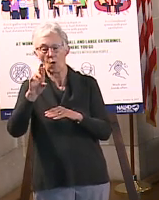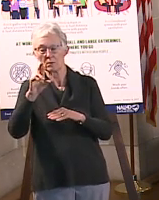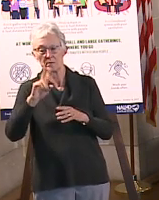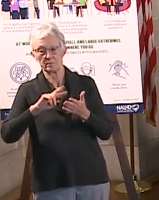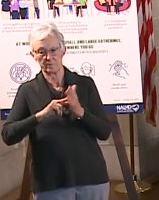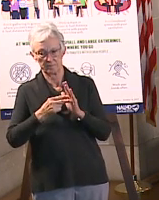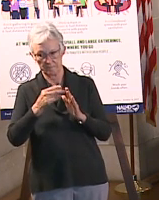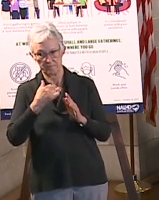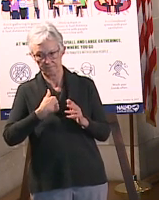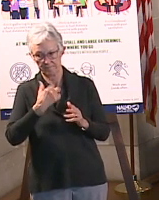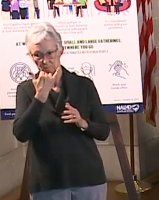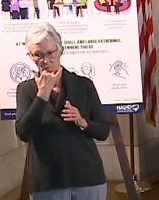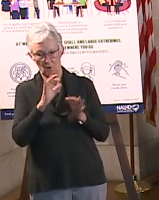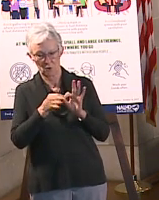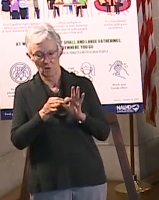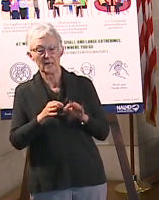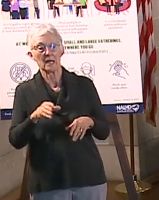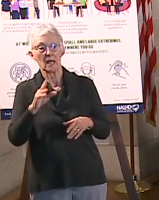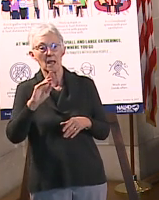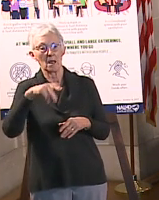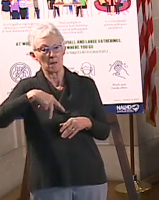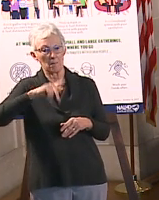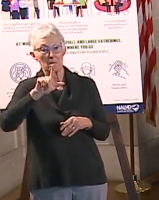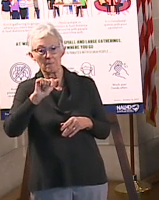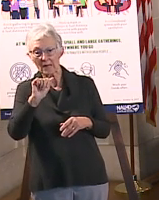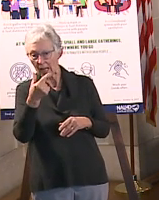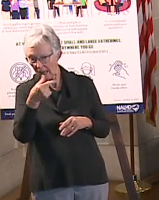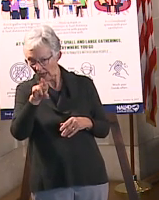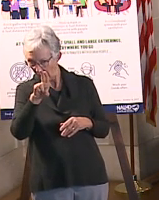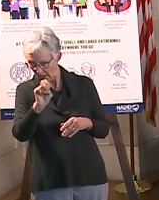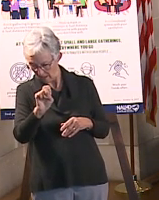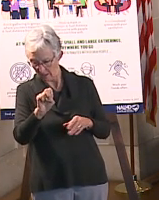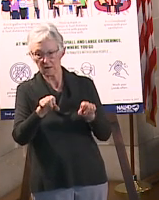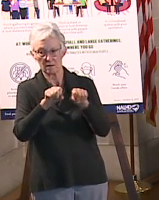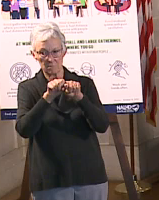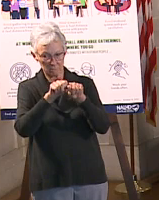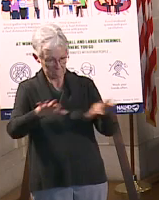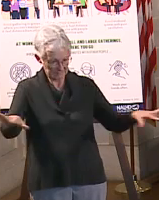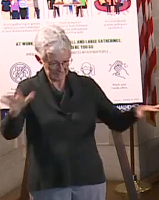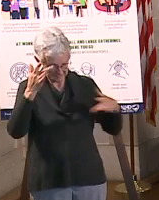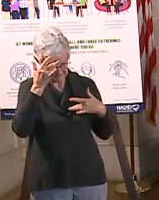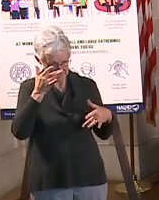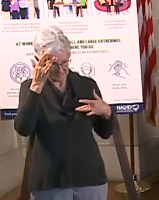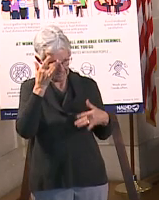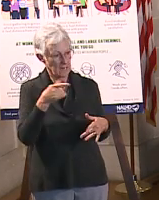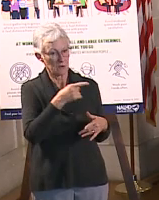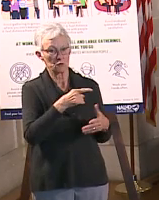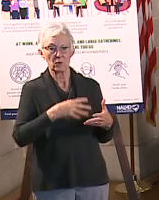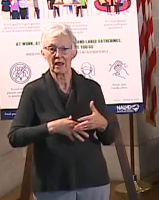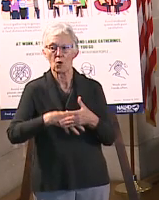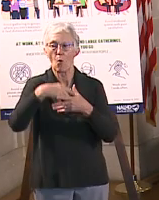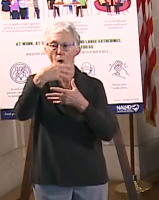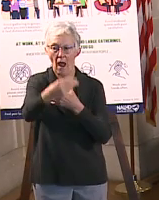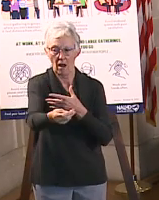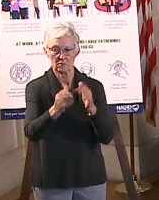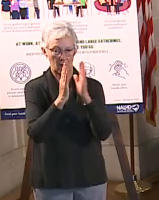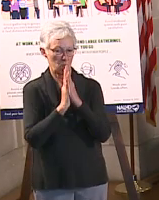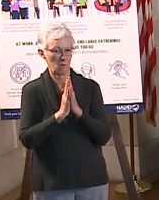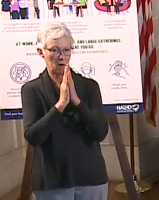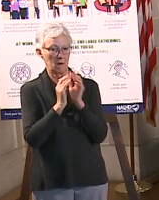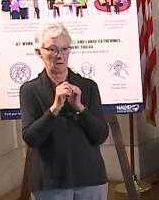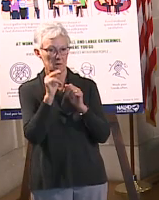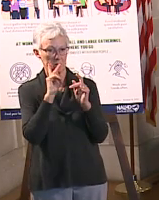public fast declared, and they would take it out into the streets and pray with the entire community. So needless to say that times like